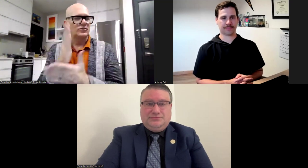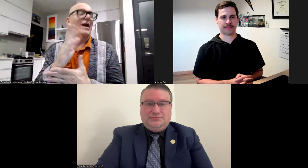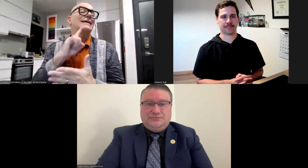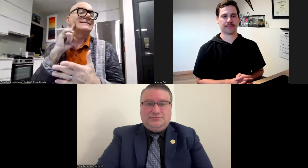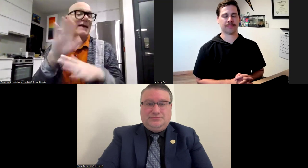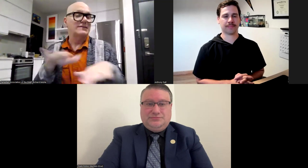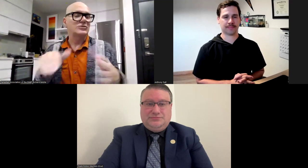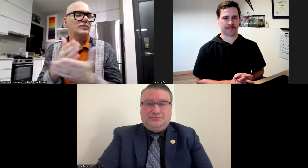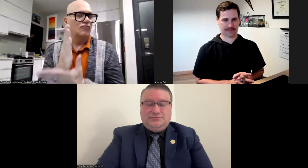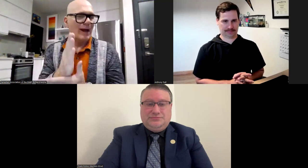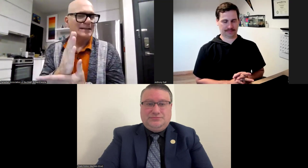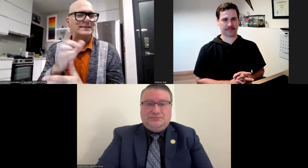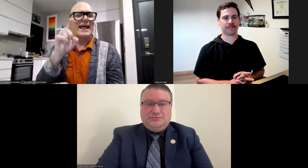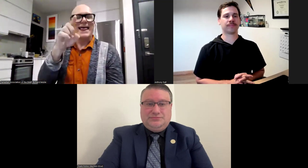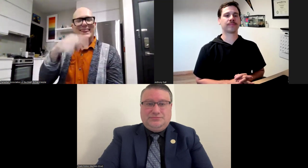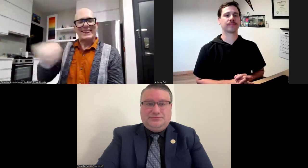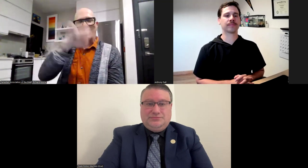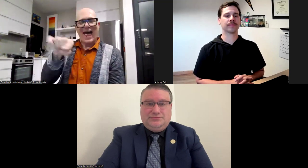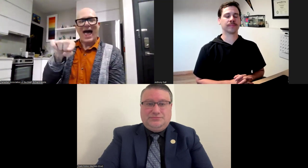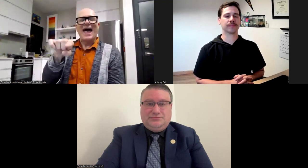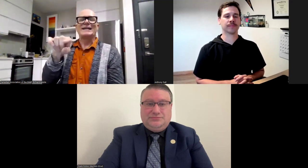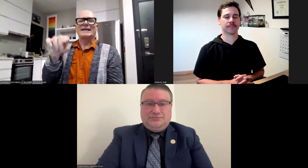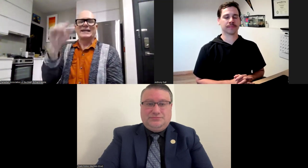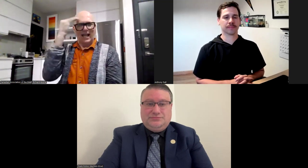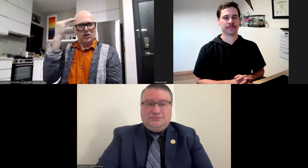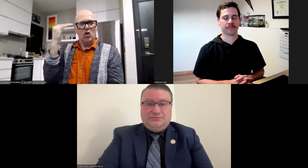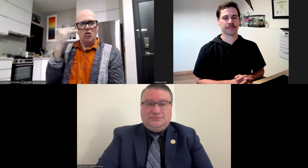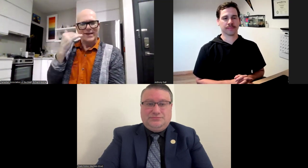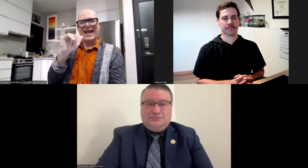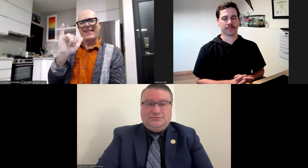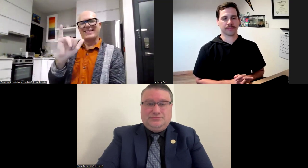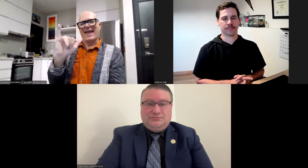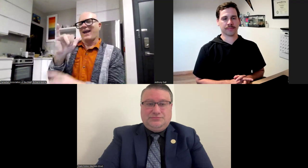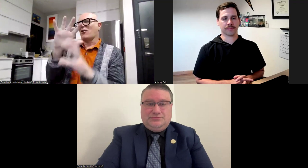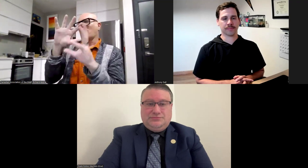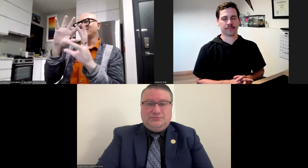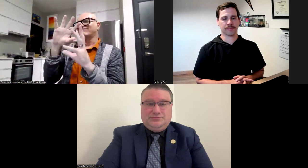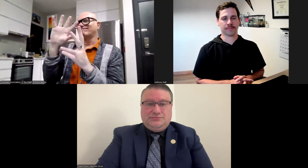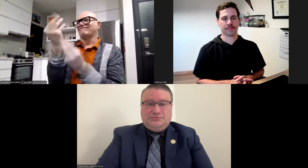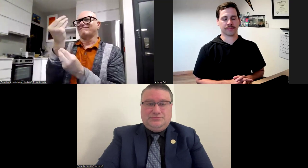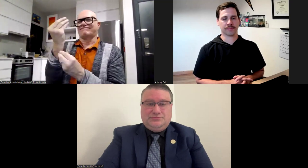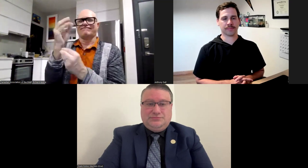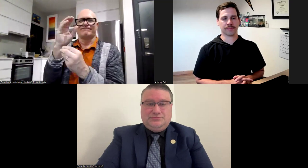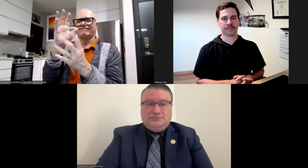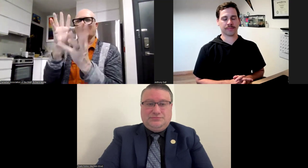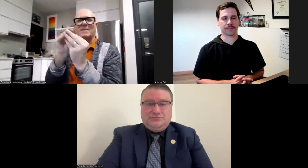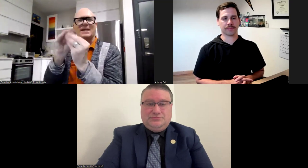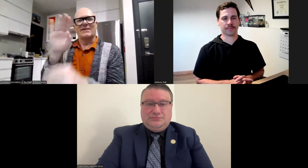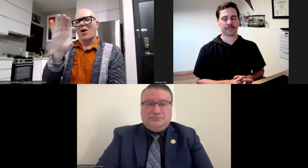of a declaration on the rights of deaf children. And that one is just